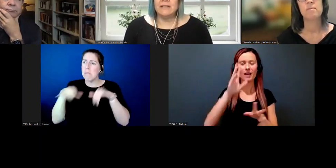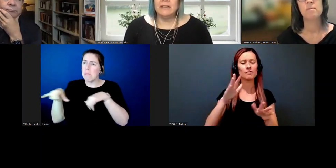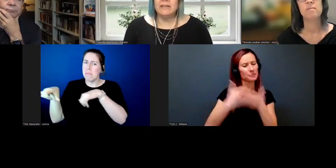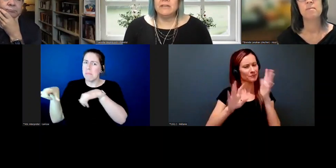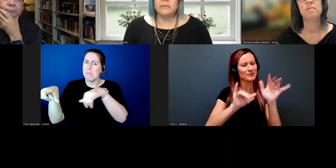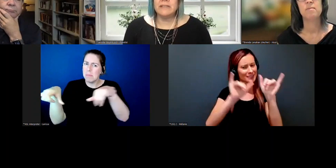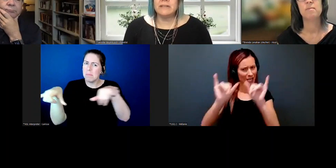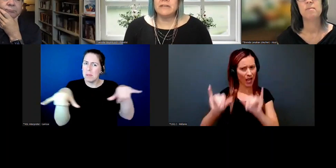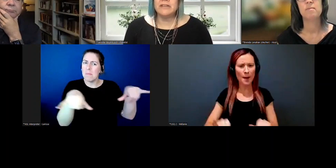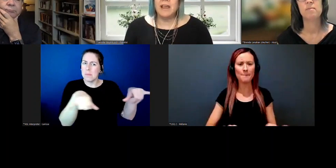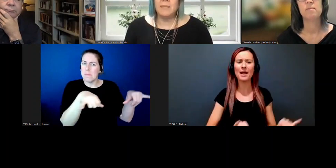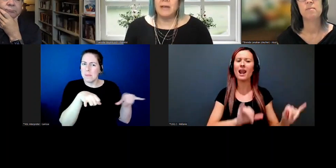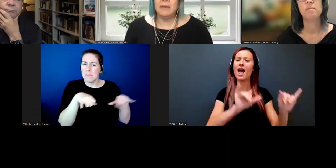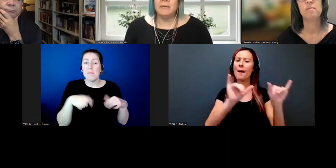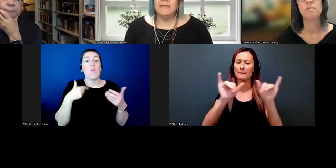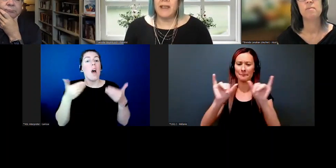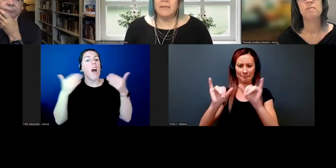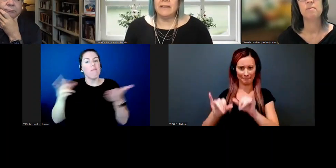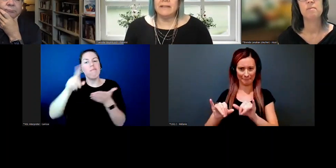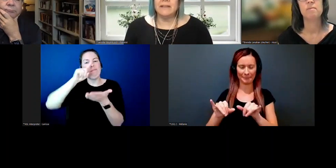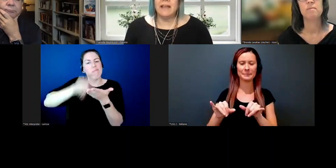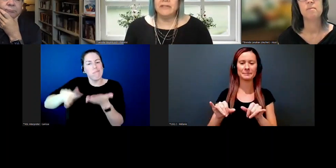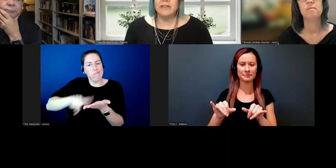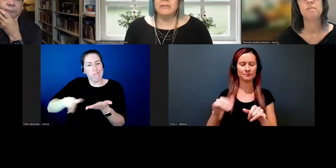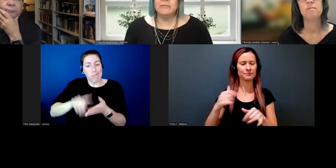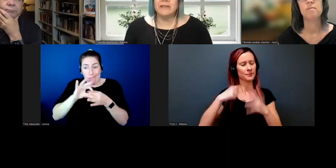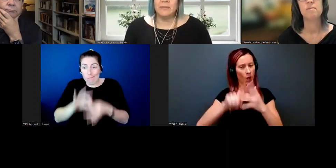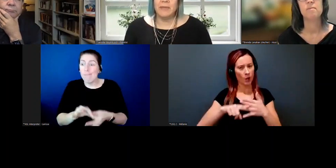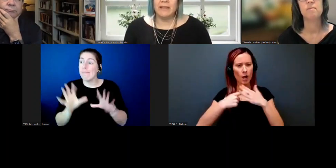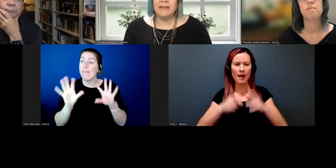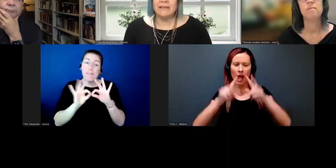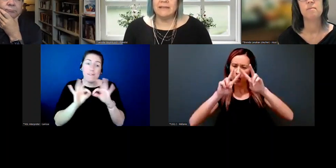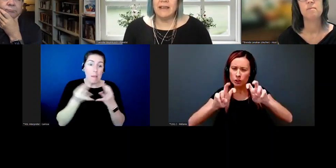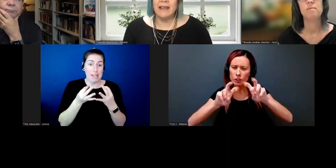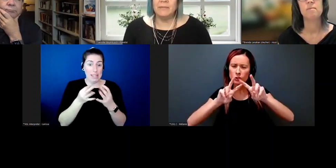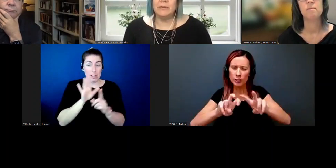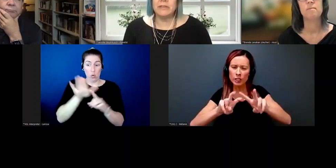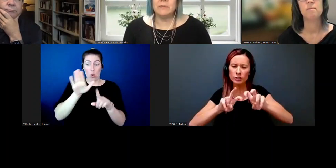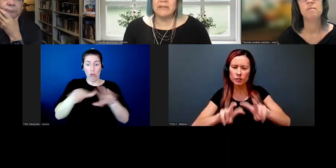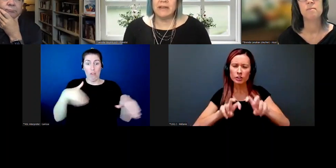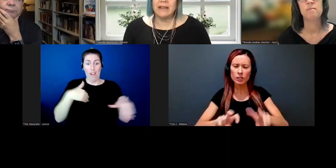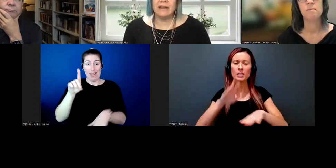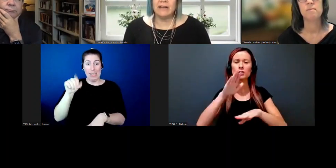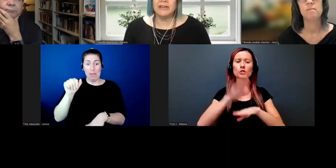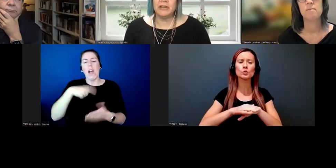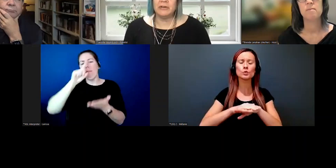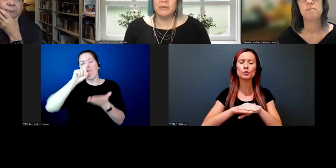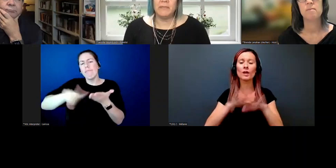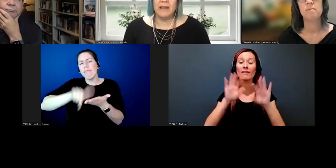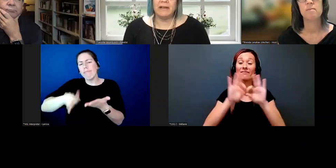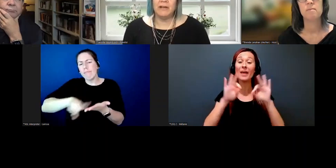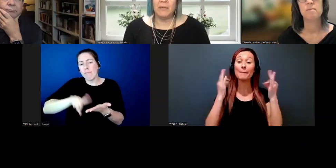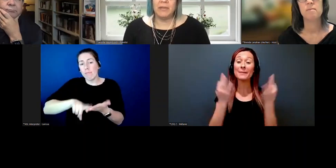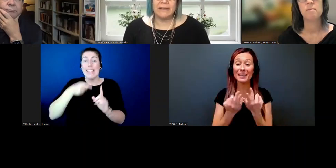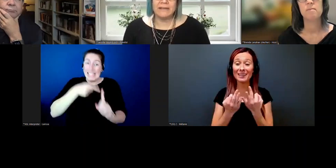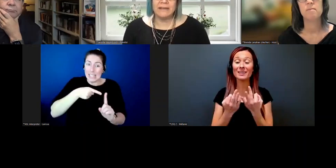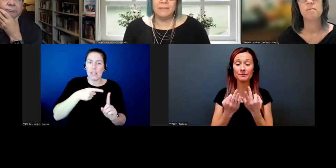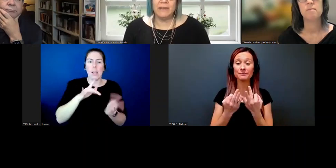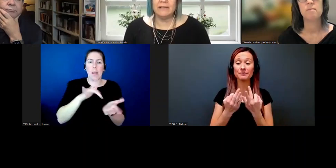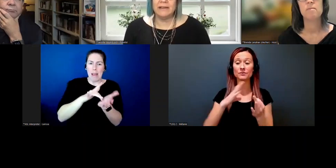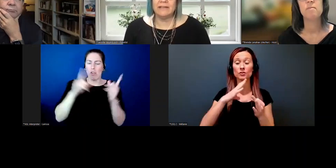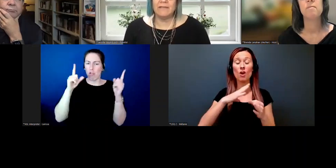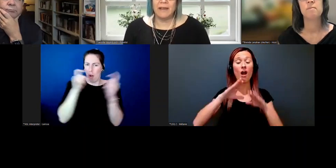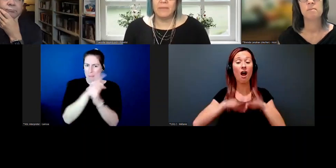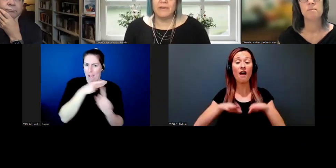I started to do research about families of children with disabilities, and most particularly children with medical complexity,